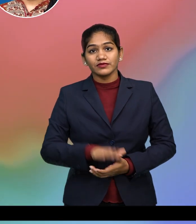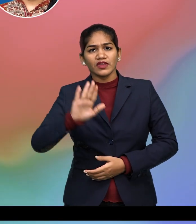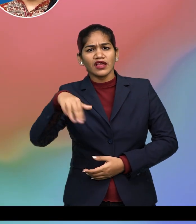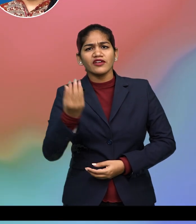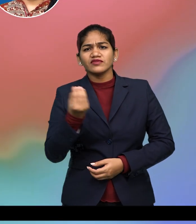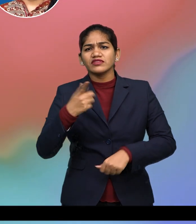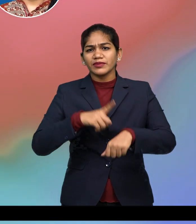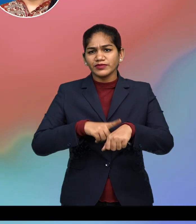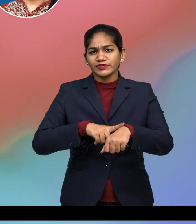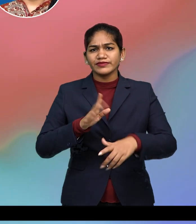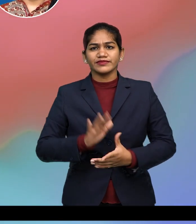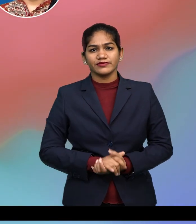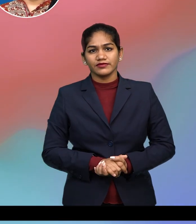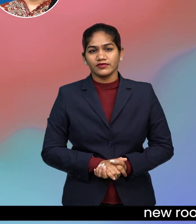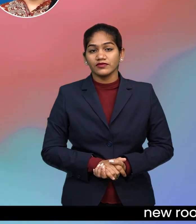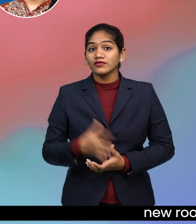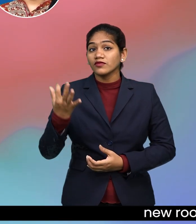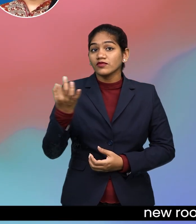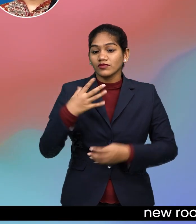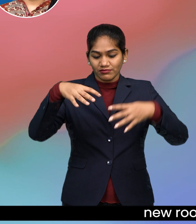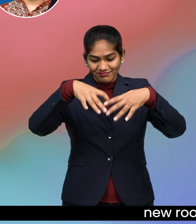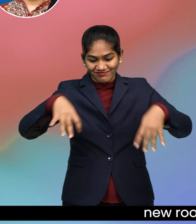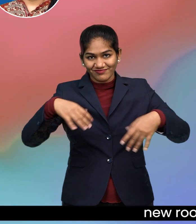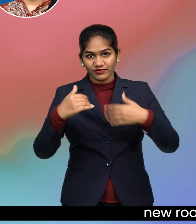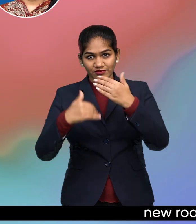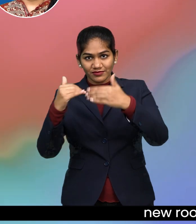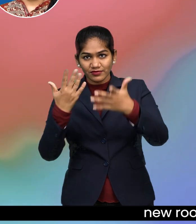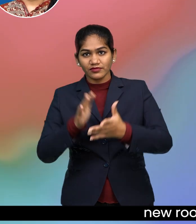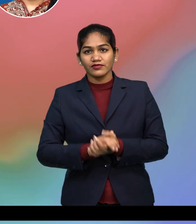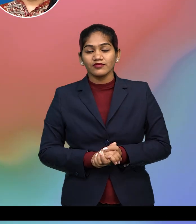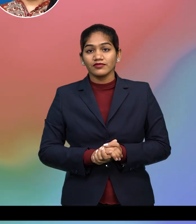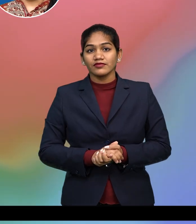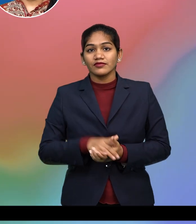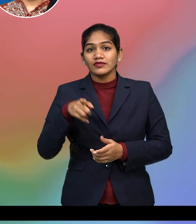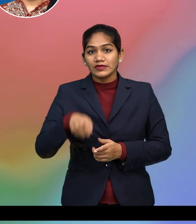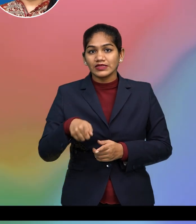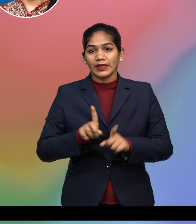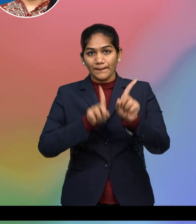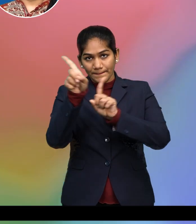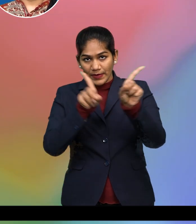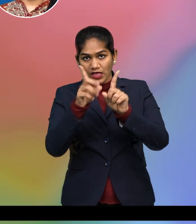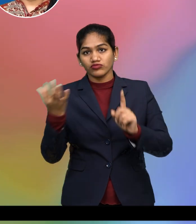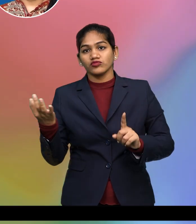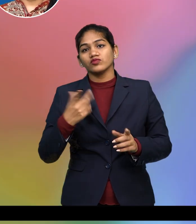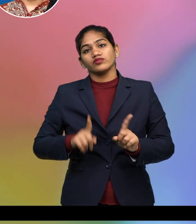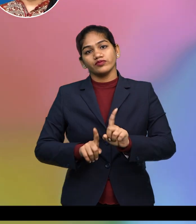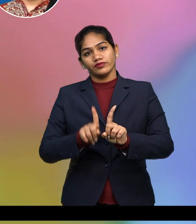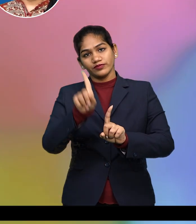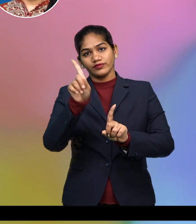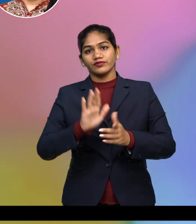After some time, new roots develop from the part of the branch